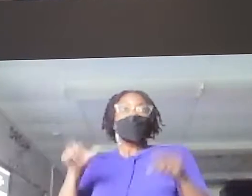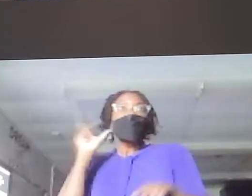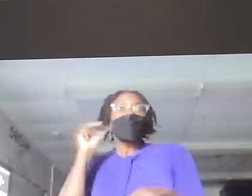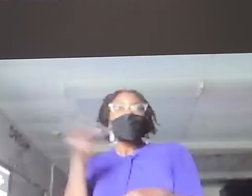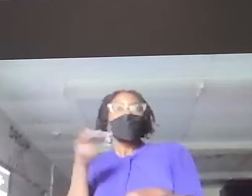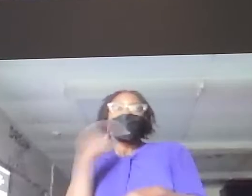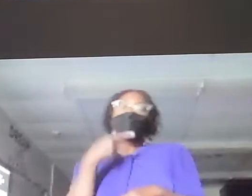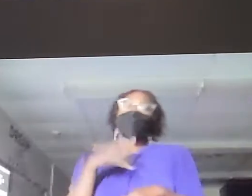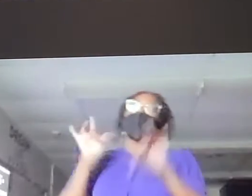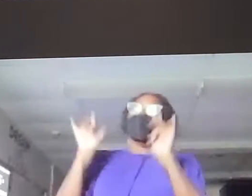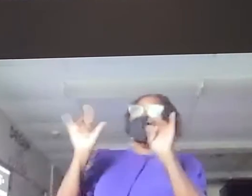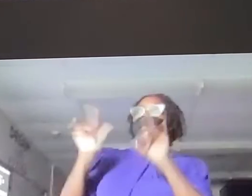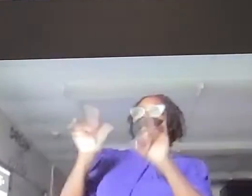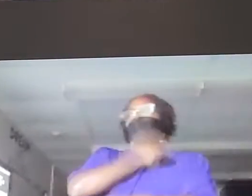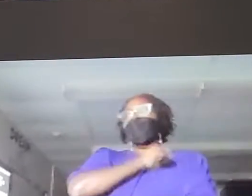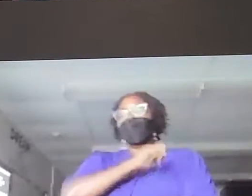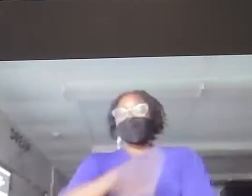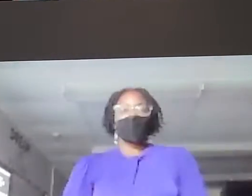we love you.